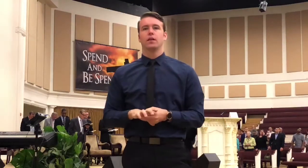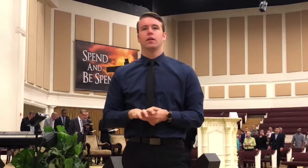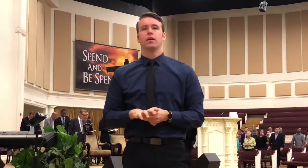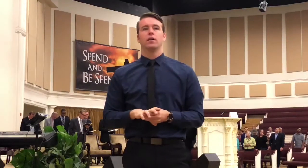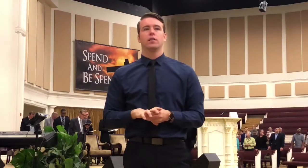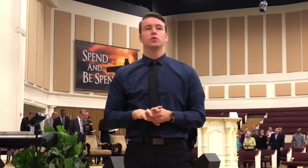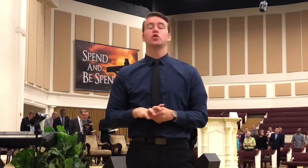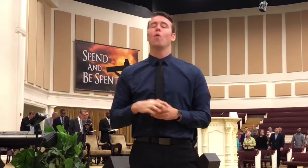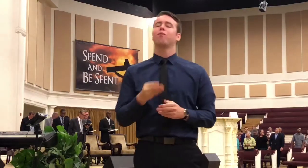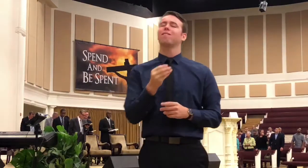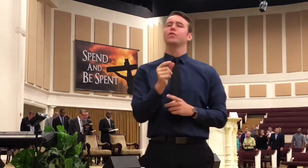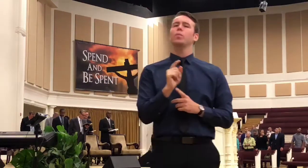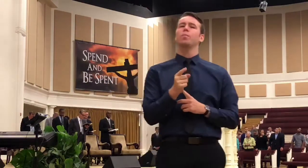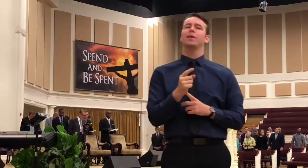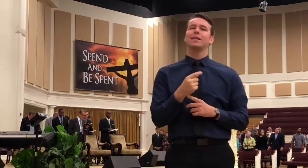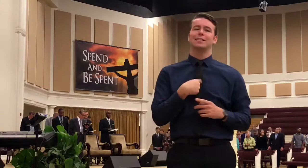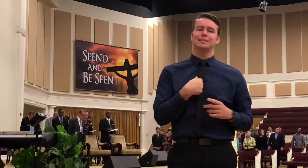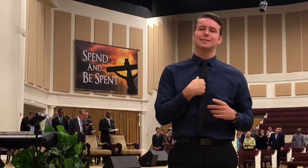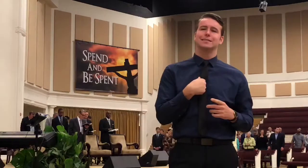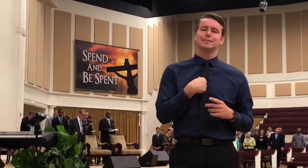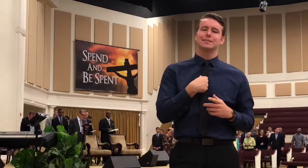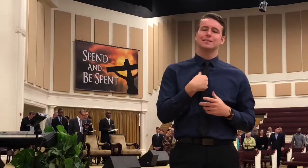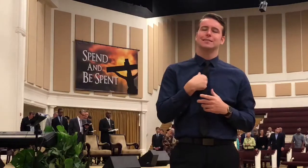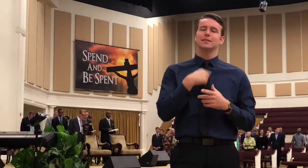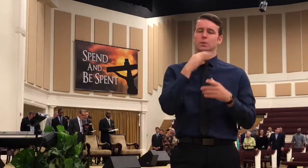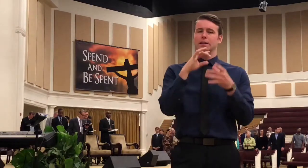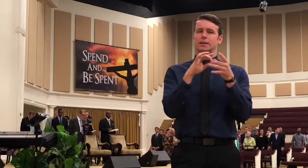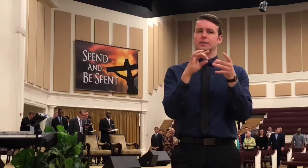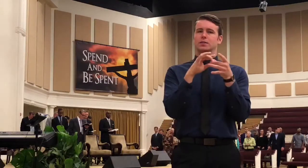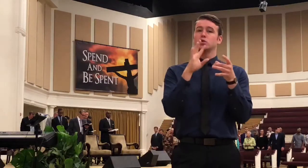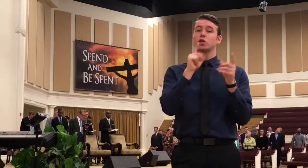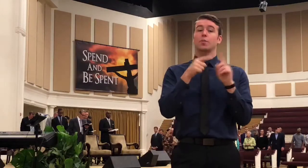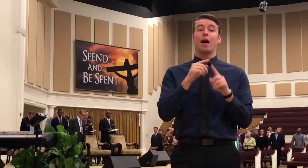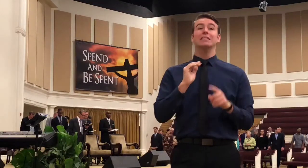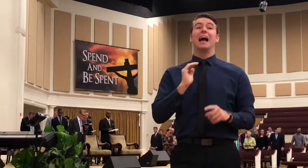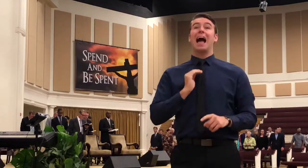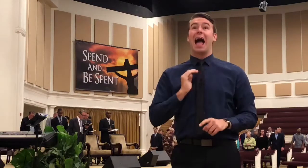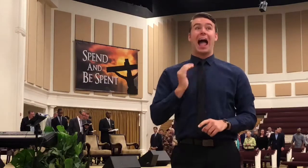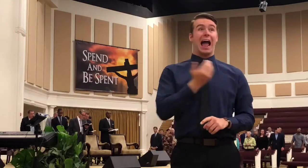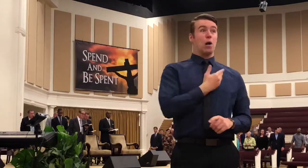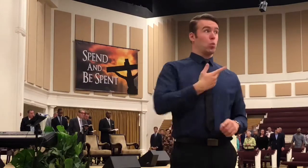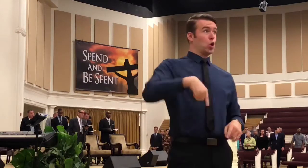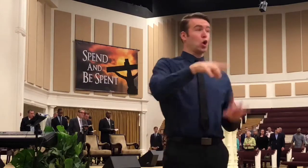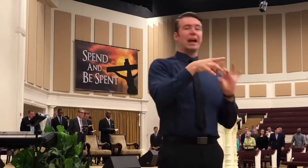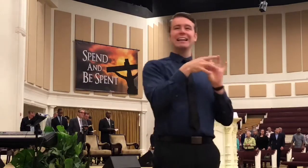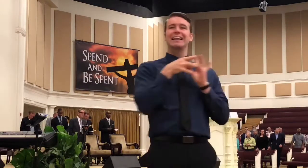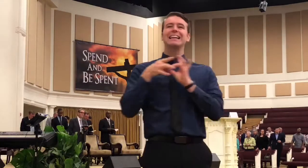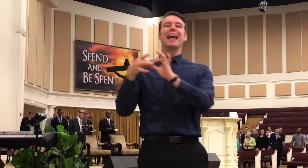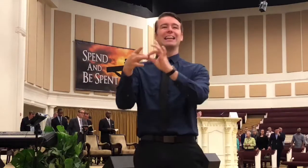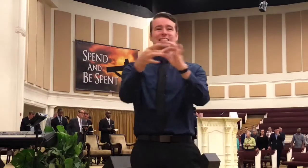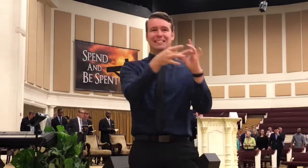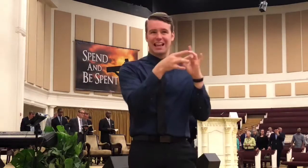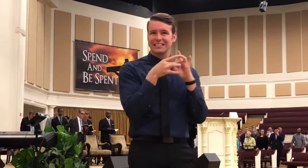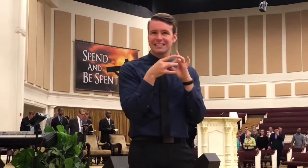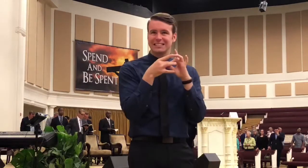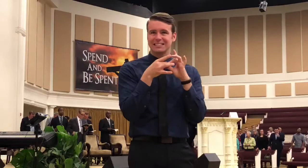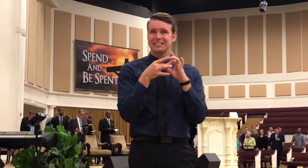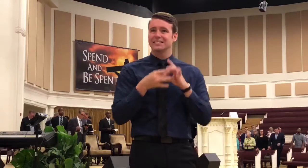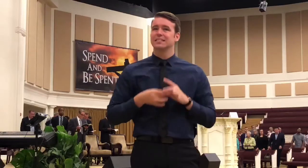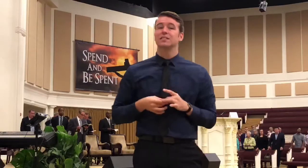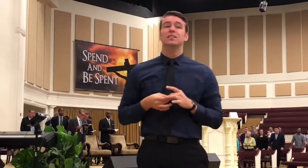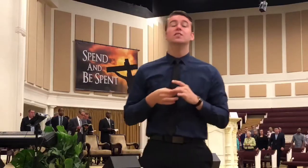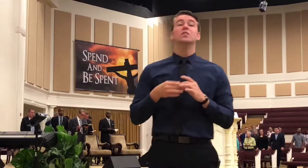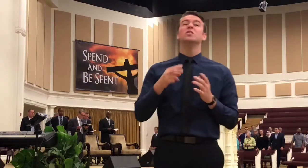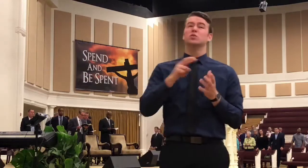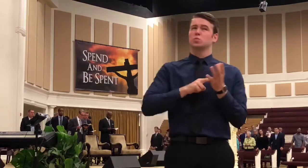And for a few minutes tonight, I want to talk to you about our connectedness. Our connectedness. Now